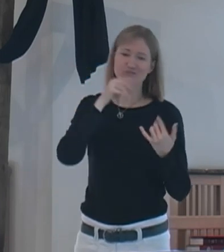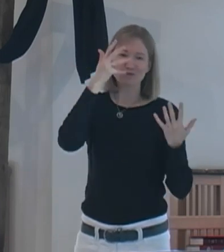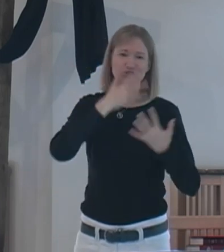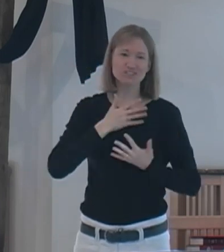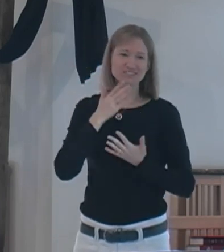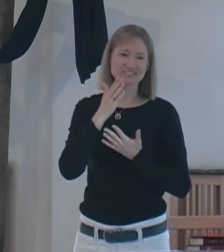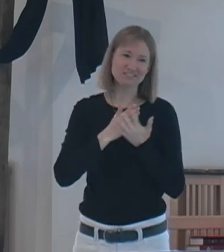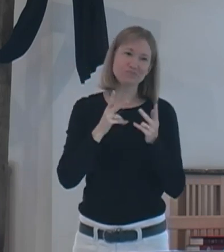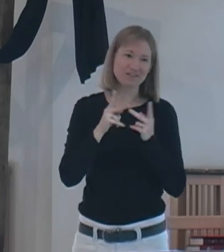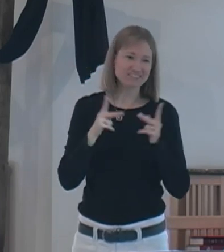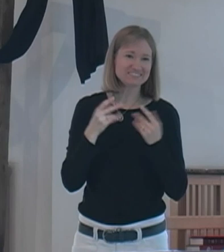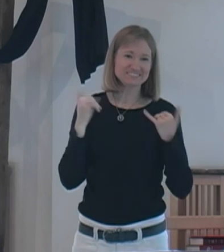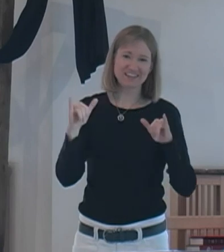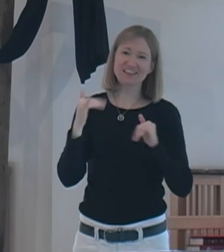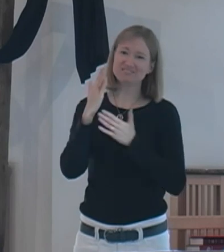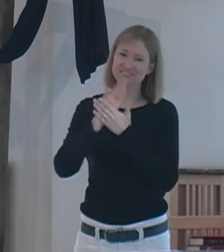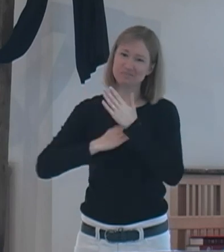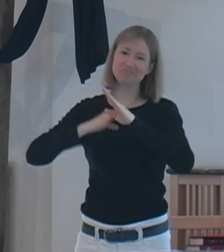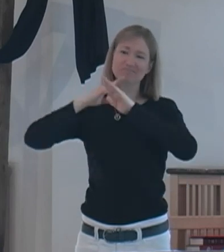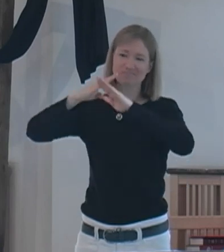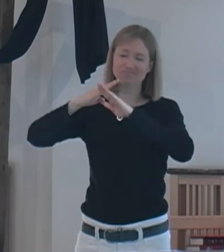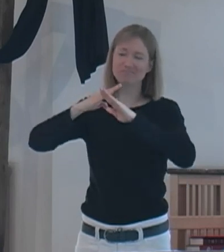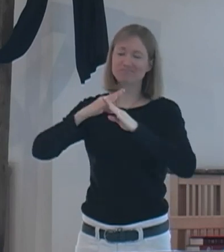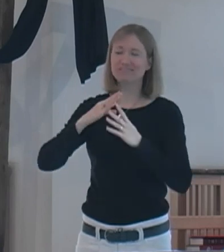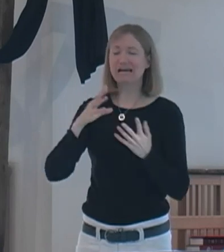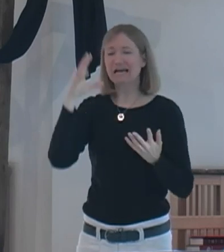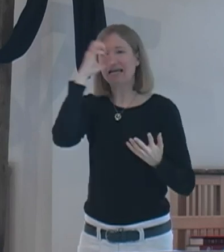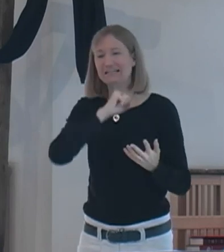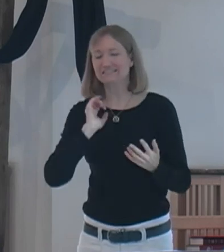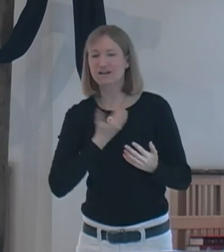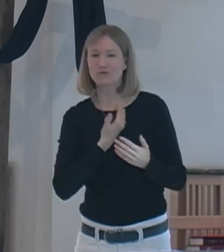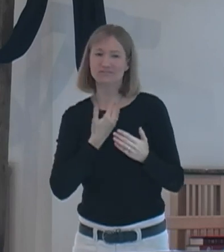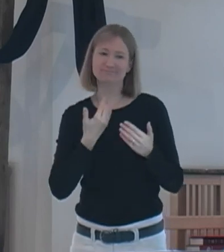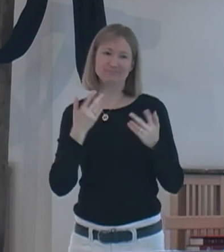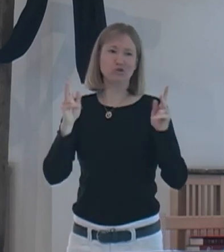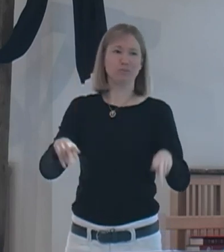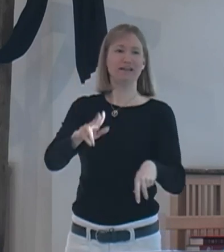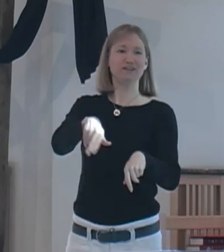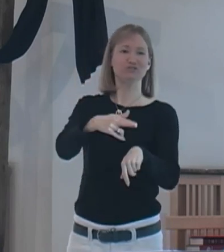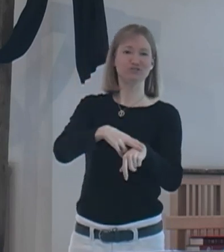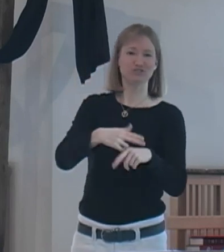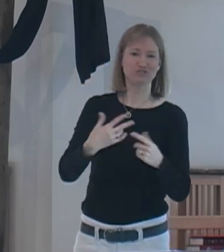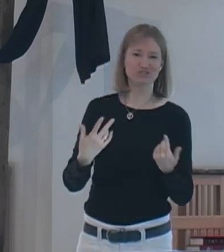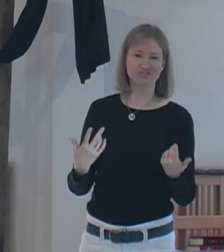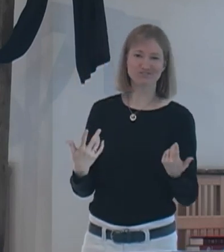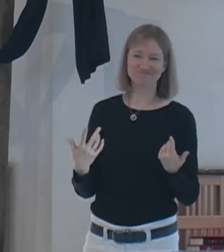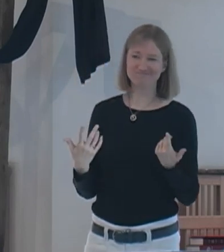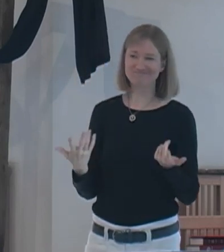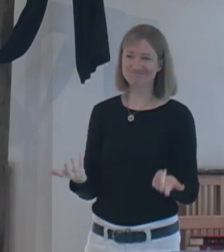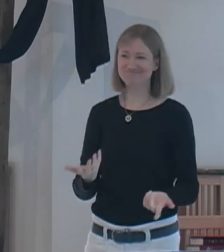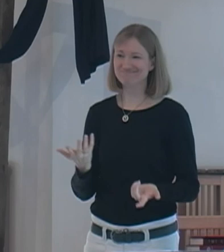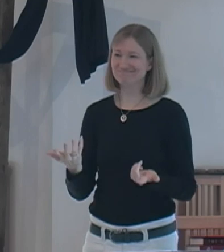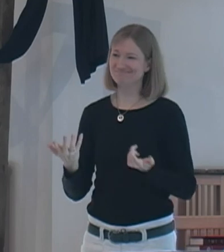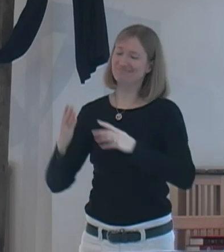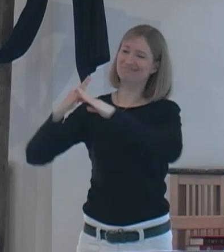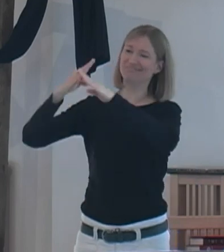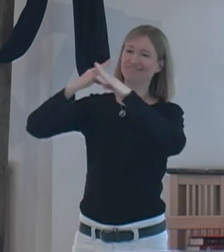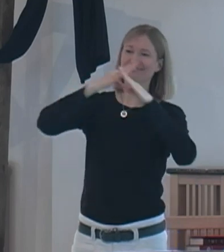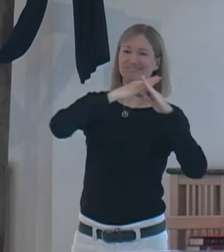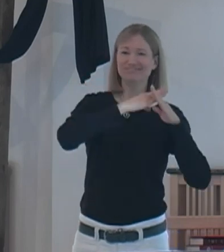different places in different ways. I suppose it's our human nature to put up walls to keep the ins in and the outs